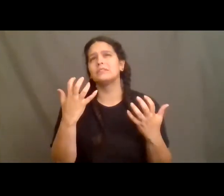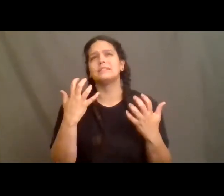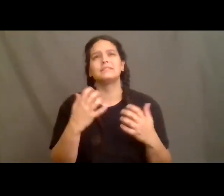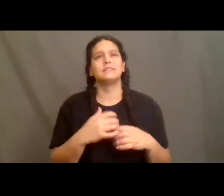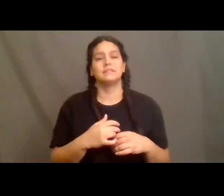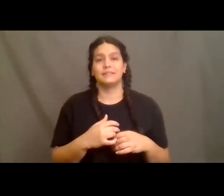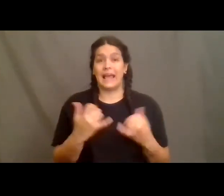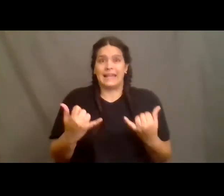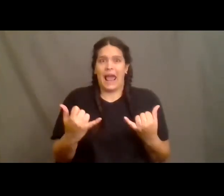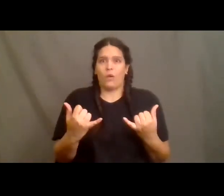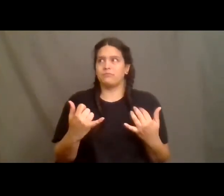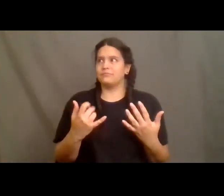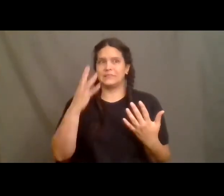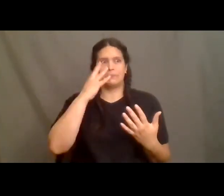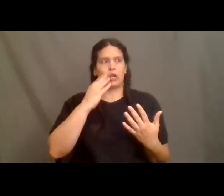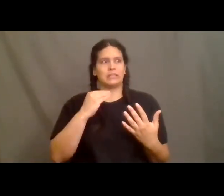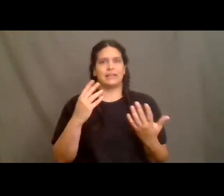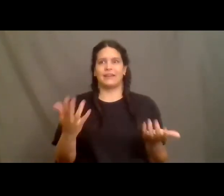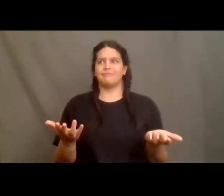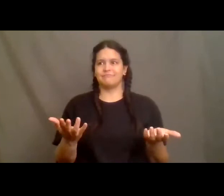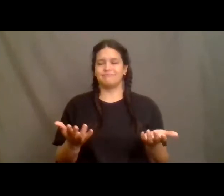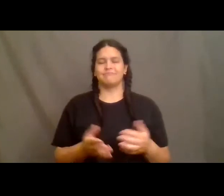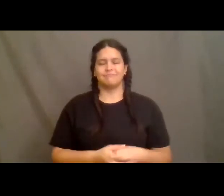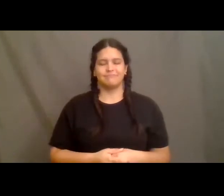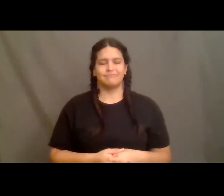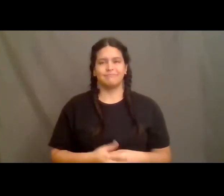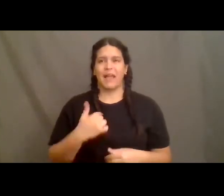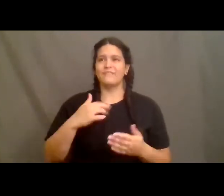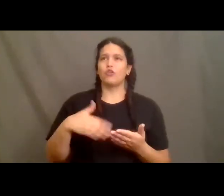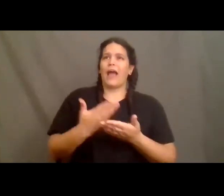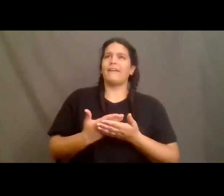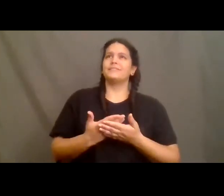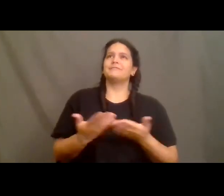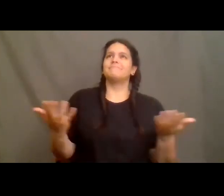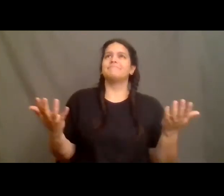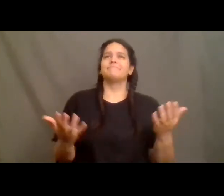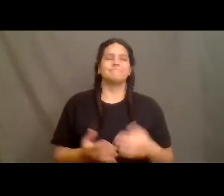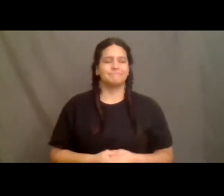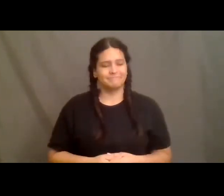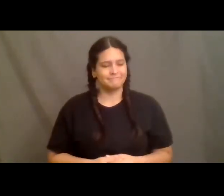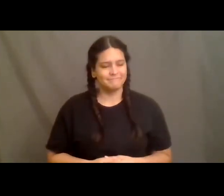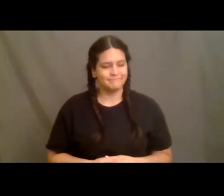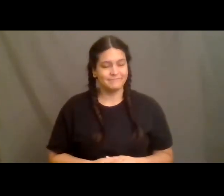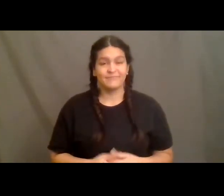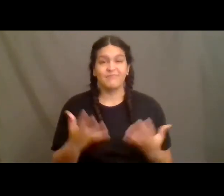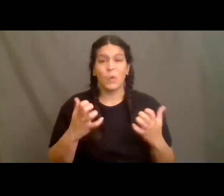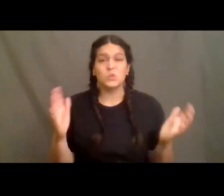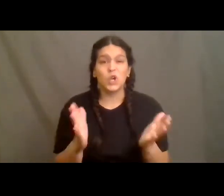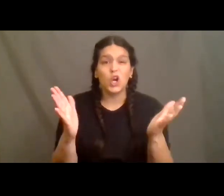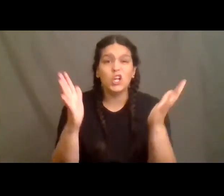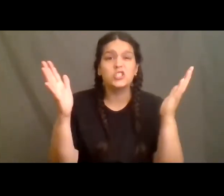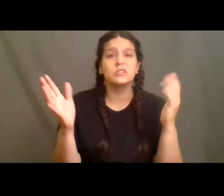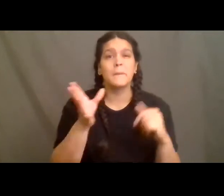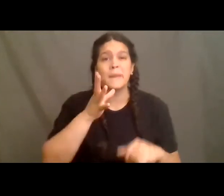now. And so I just want to encourage all of our moms and dads out